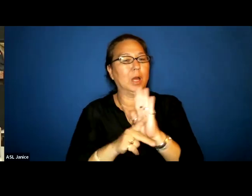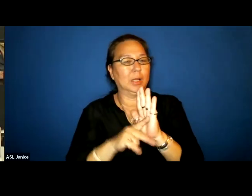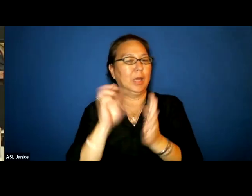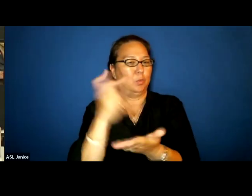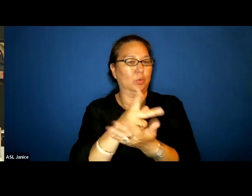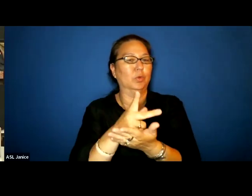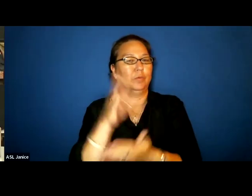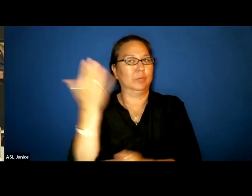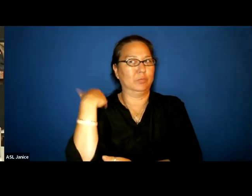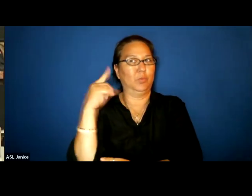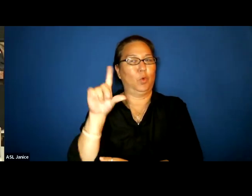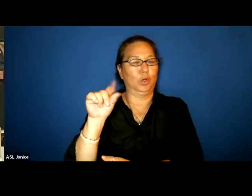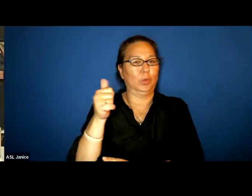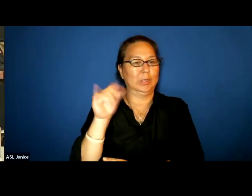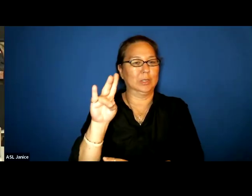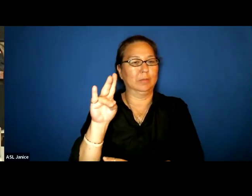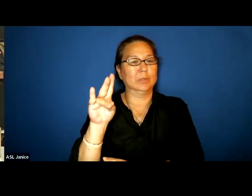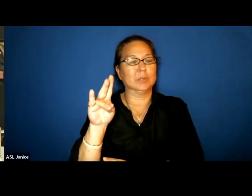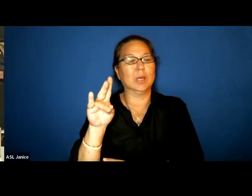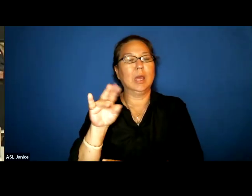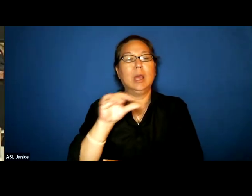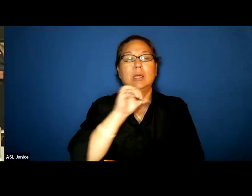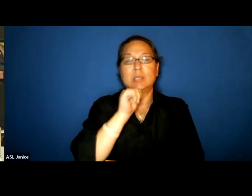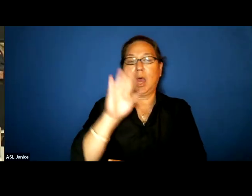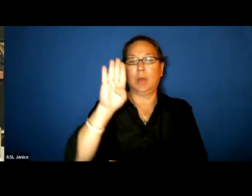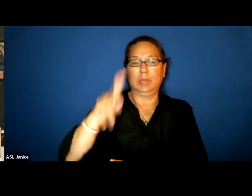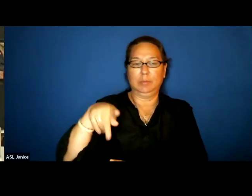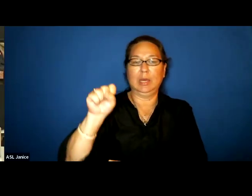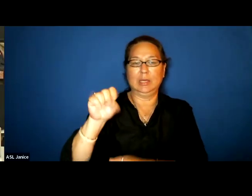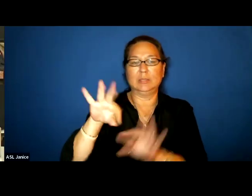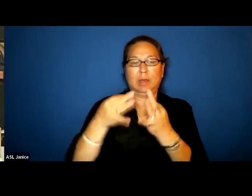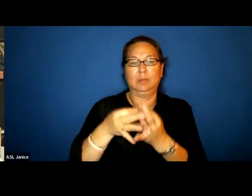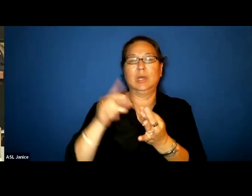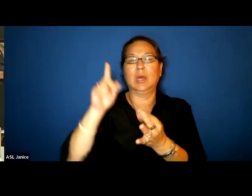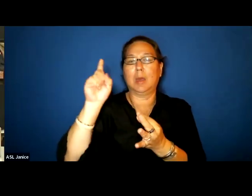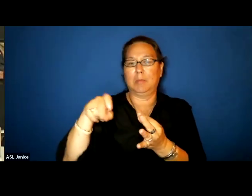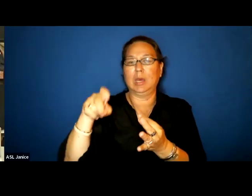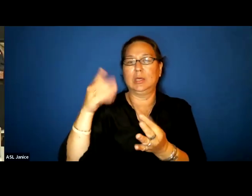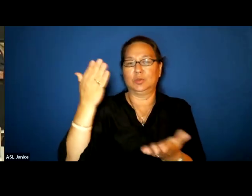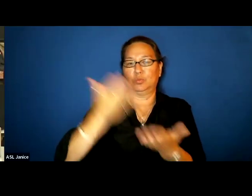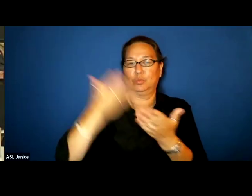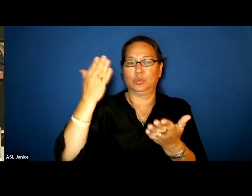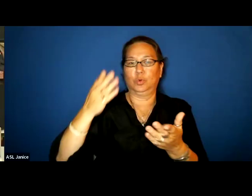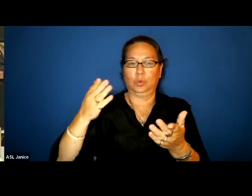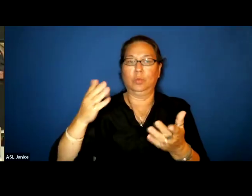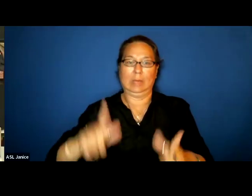that non-BPS families must prove residency for exam schools by, I think it's the 3rd Friday in November.